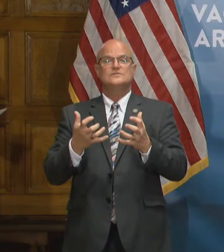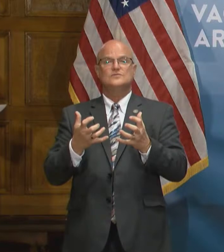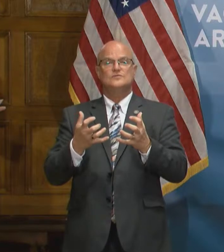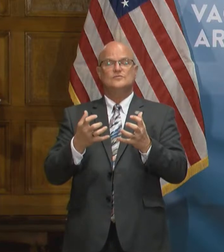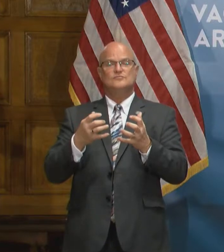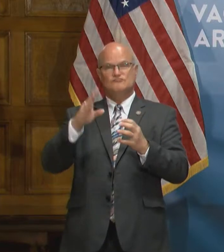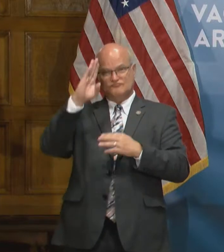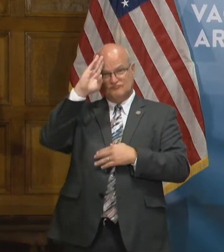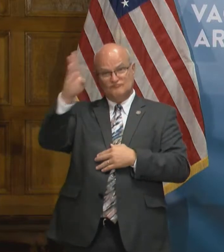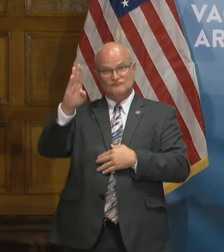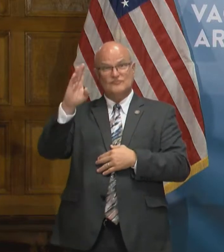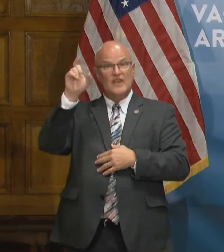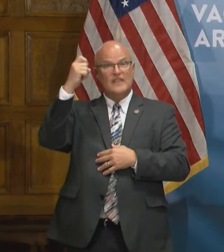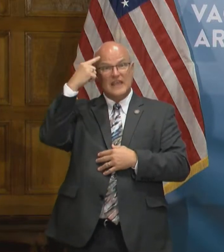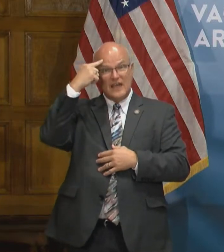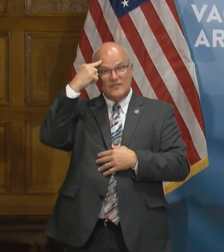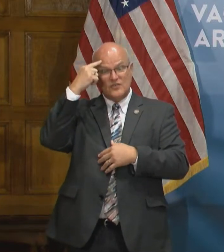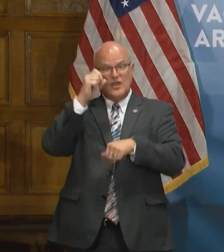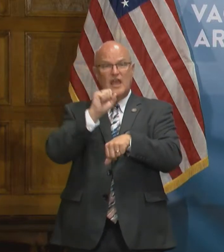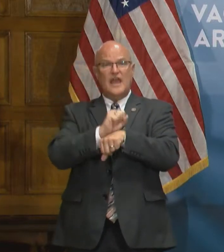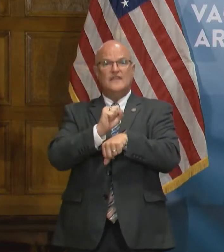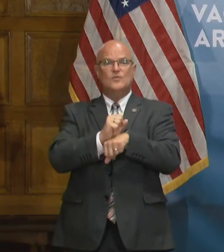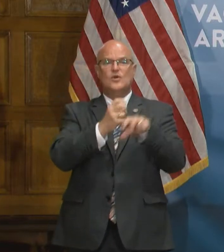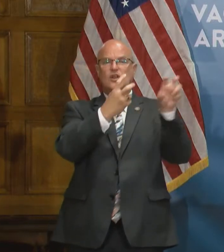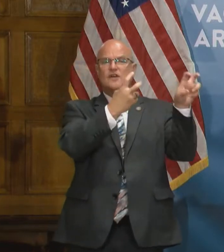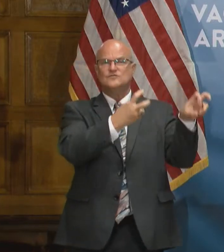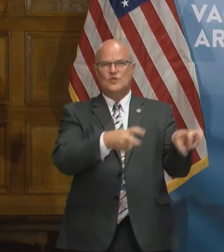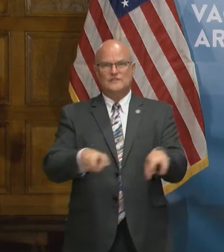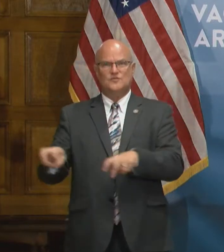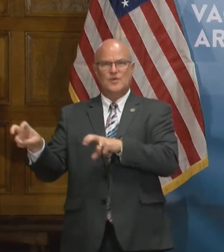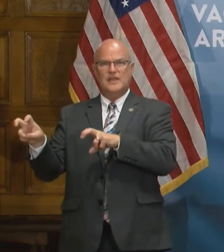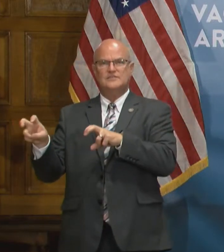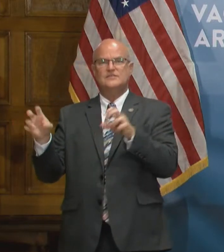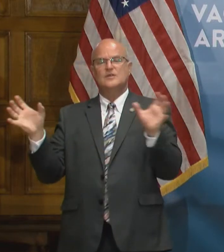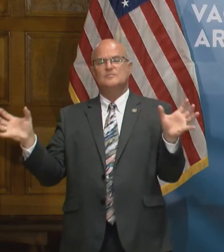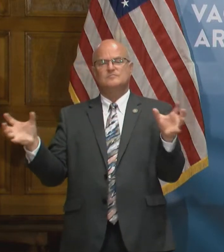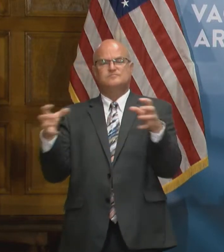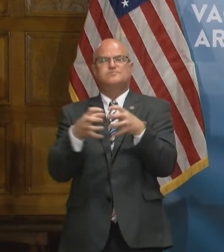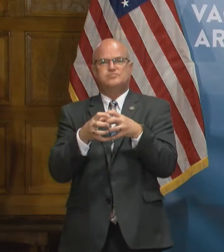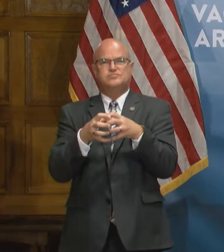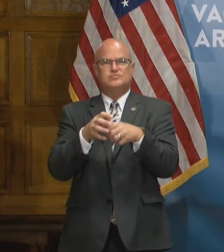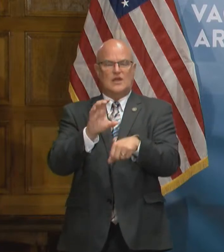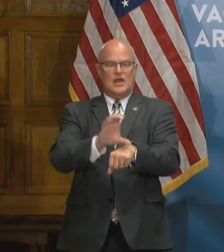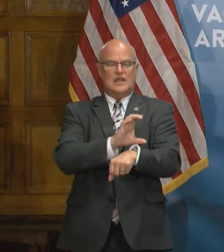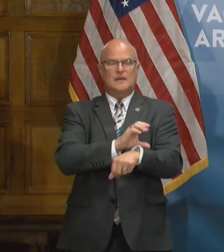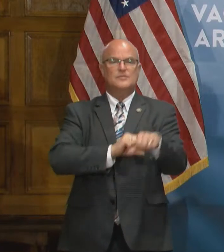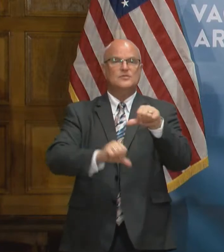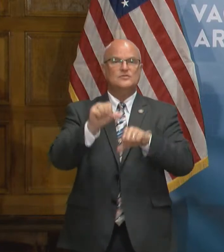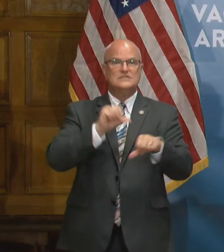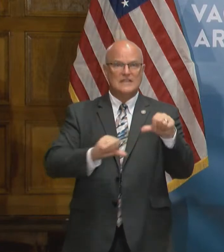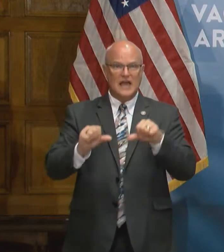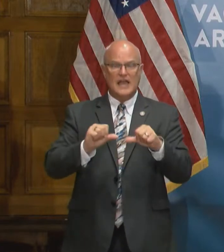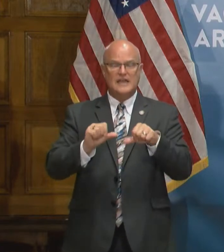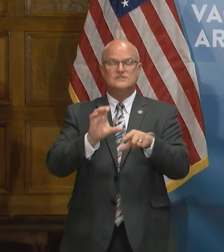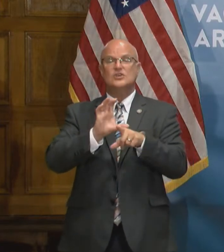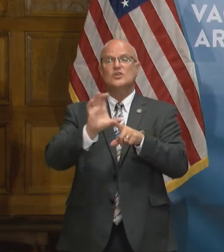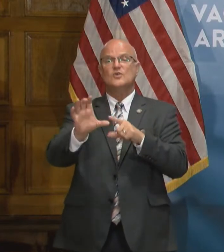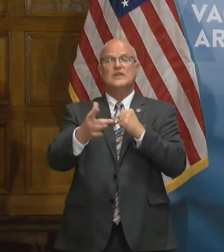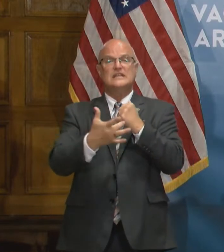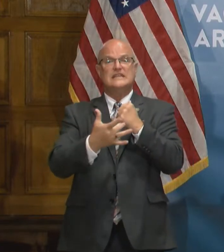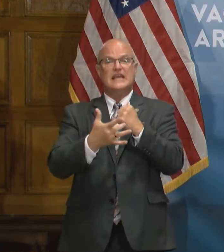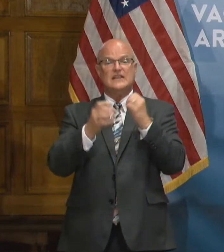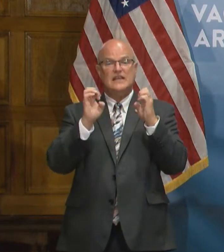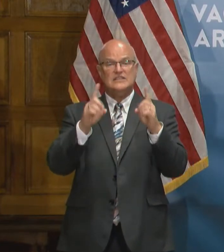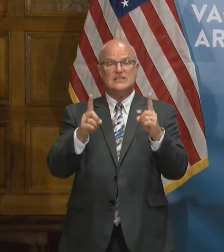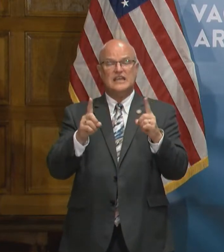the governor and to the work of transformation, bringing together the computer science, our career and technical education,